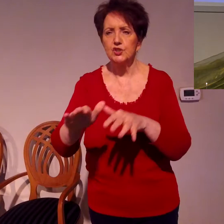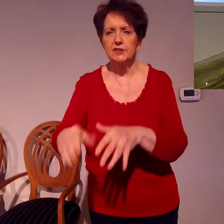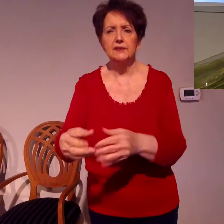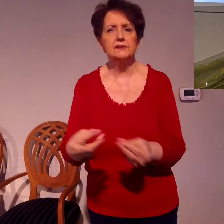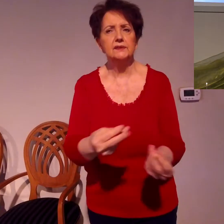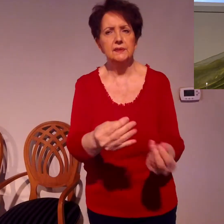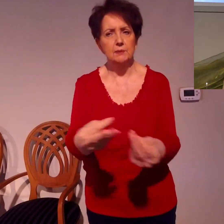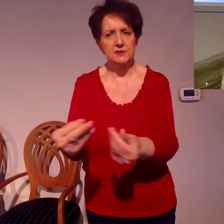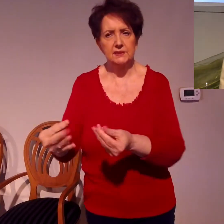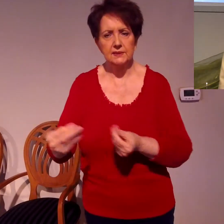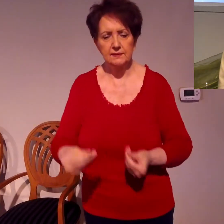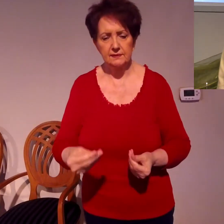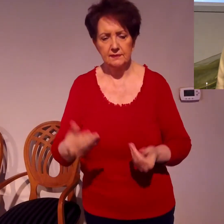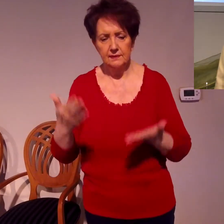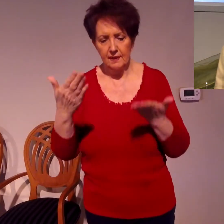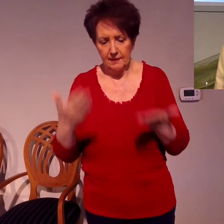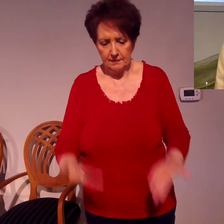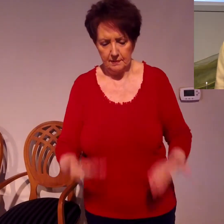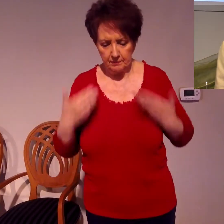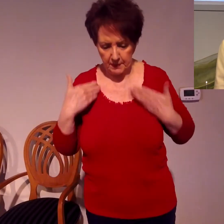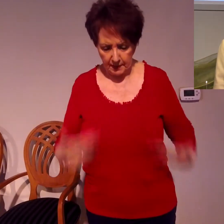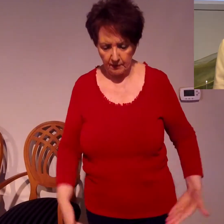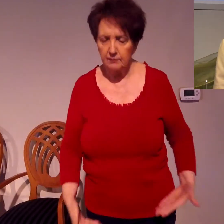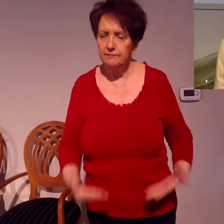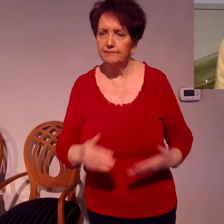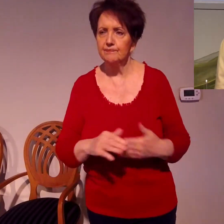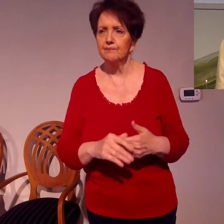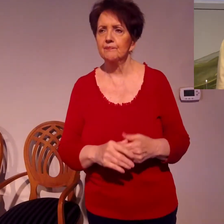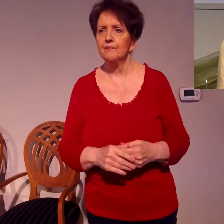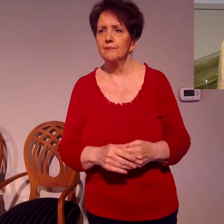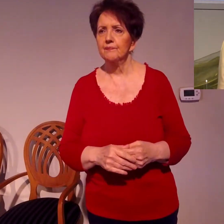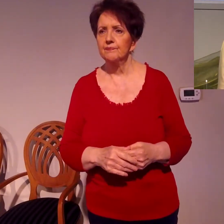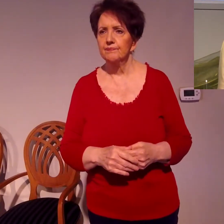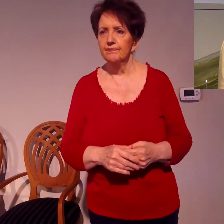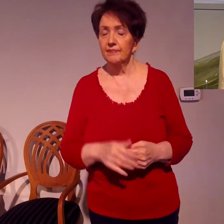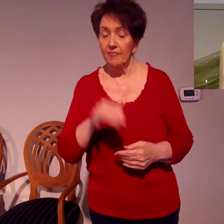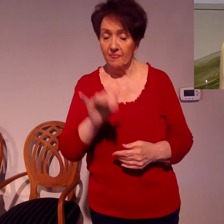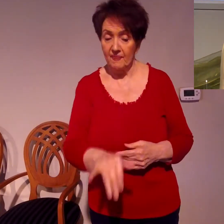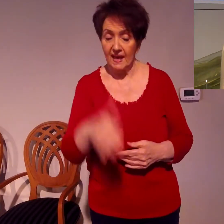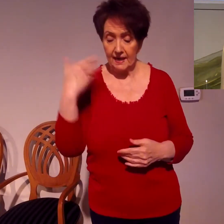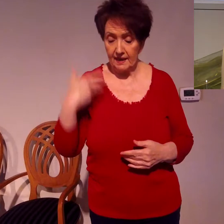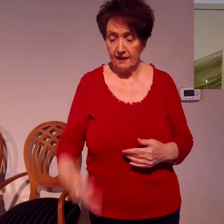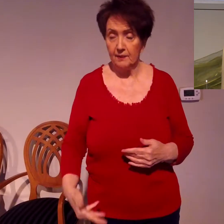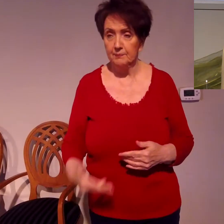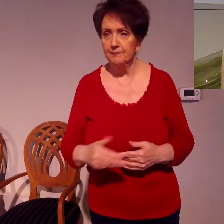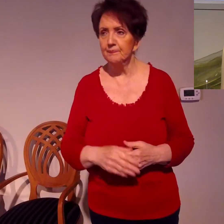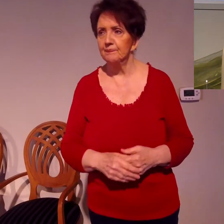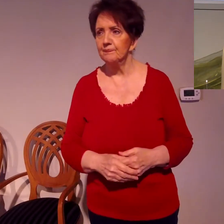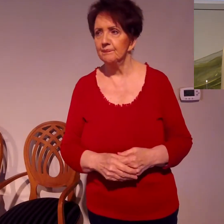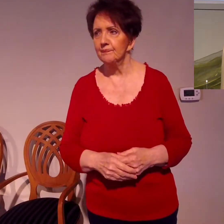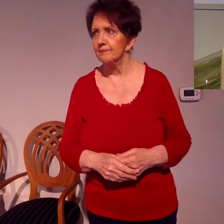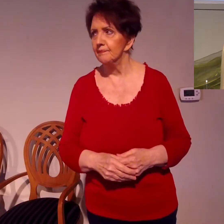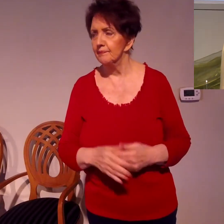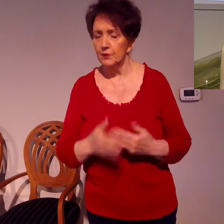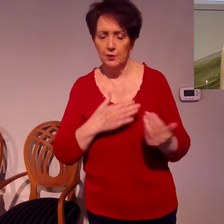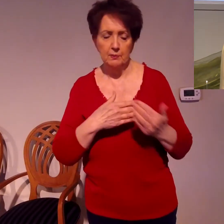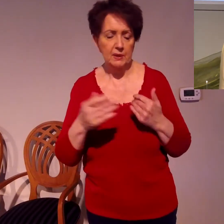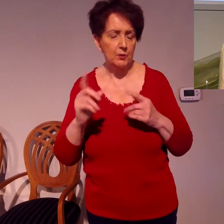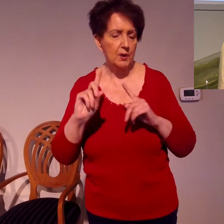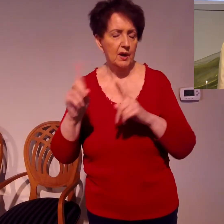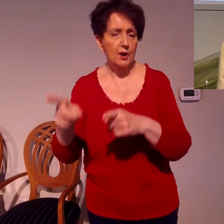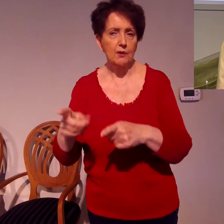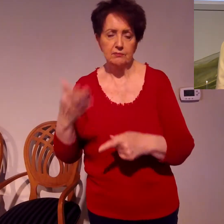I go, there I am. I am. That I am. No matter where I go, there I am.